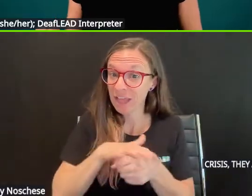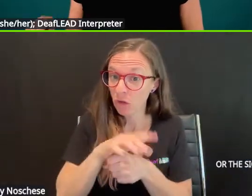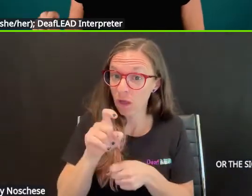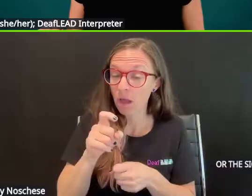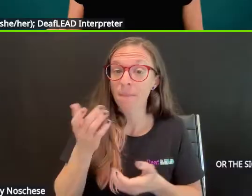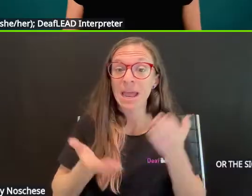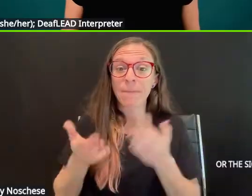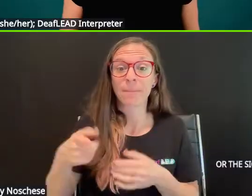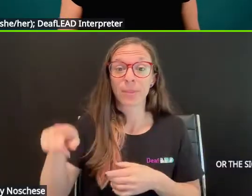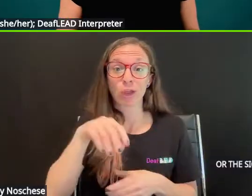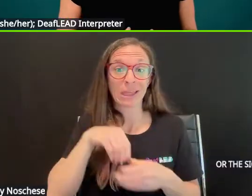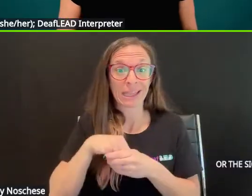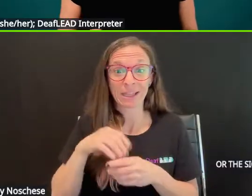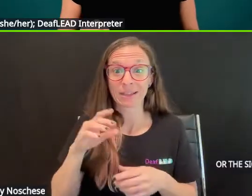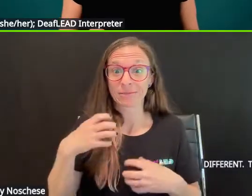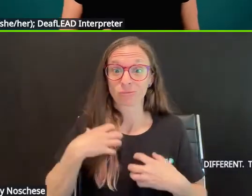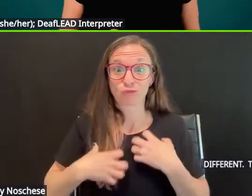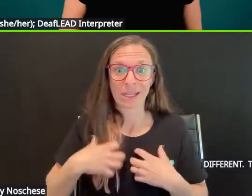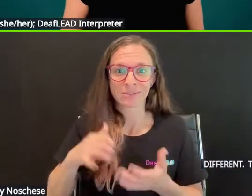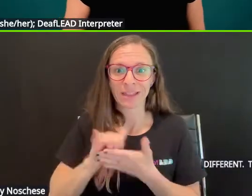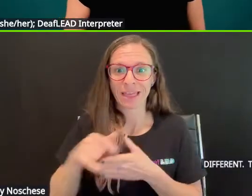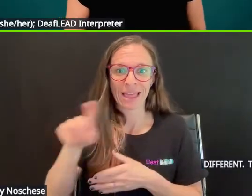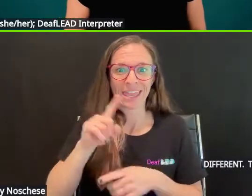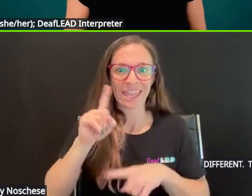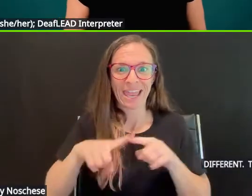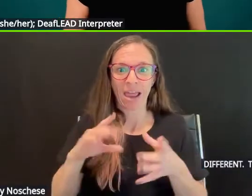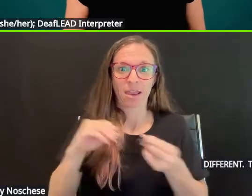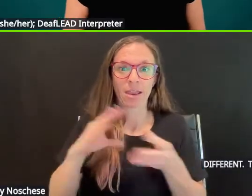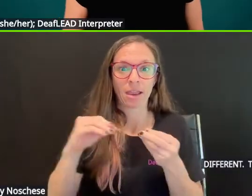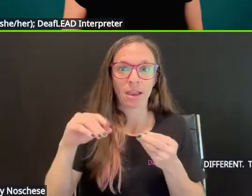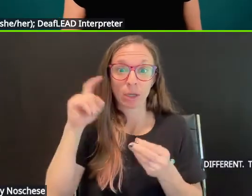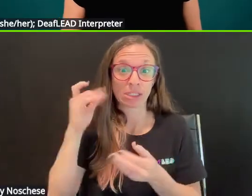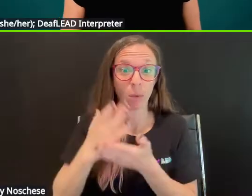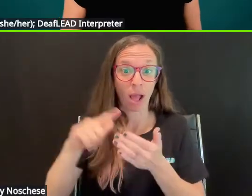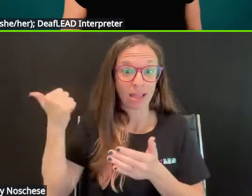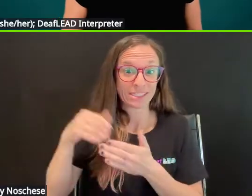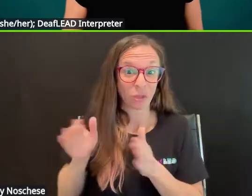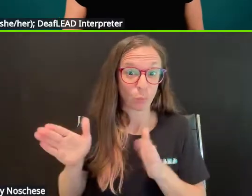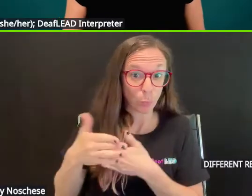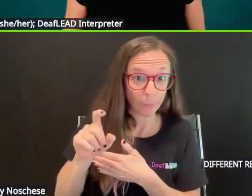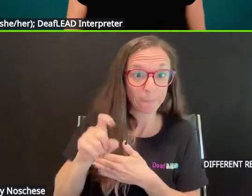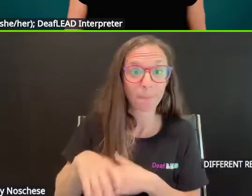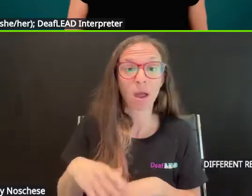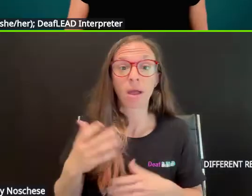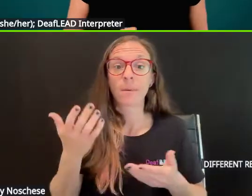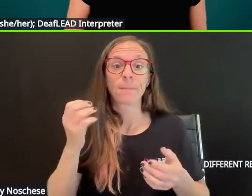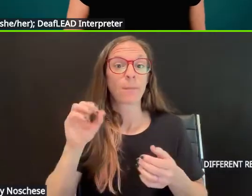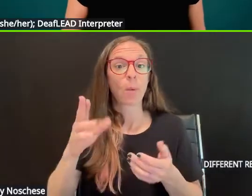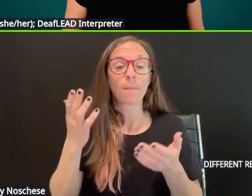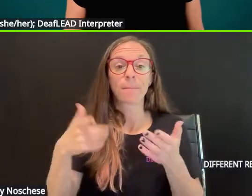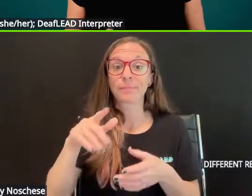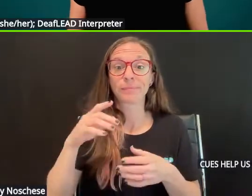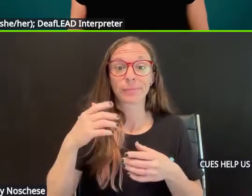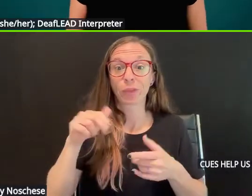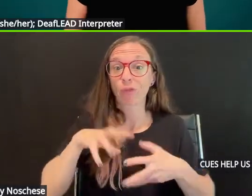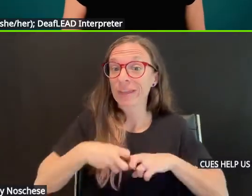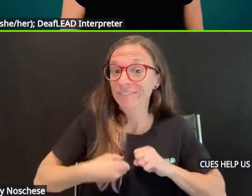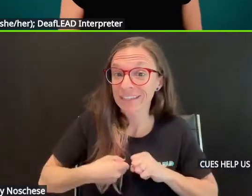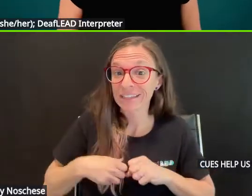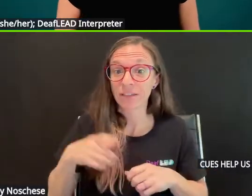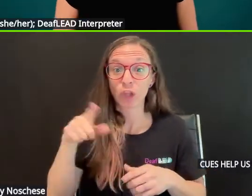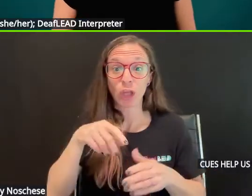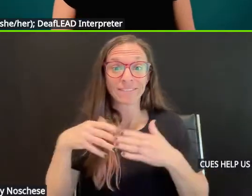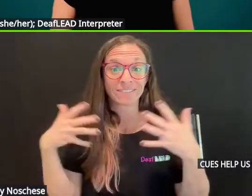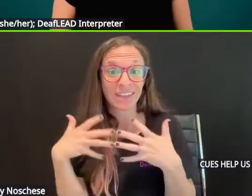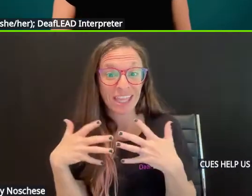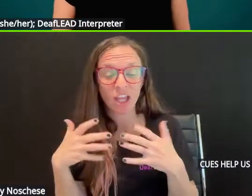Those little cues help us understand maybe they're not in a safe area or they're in crisis and they can't sign out loud because someone's